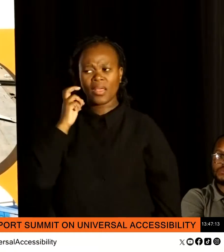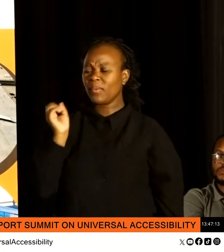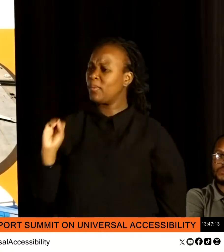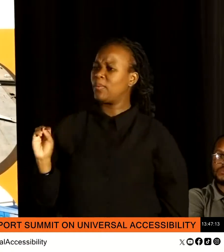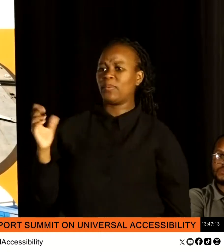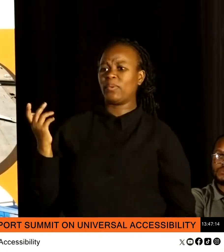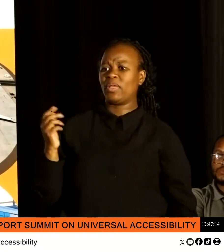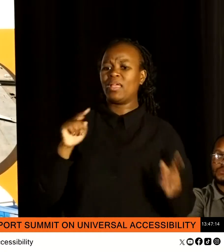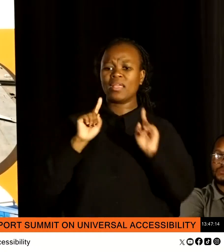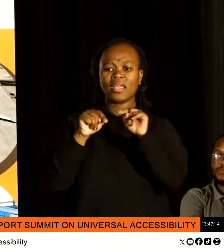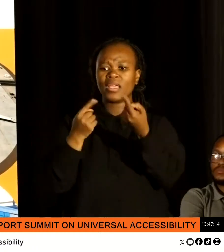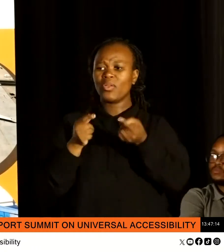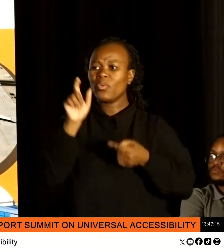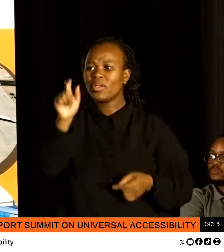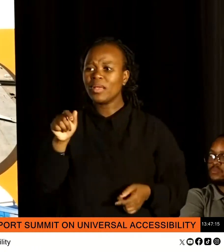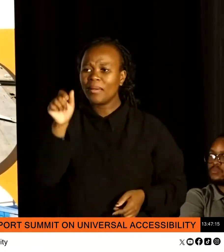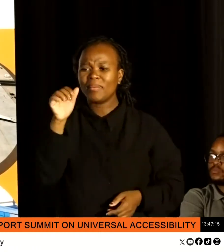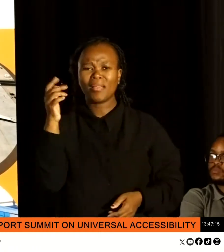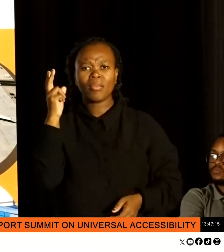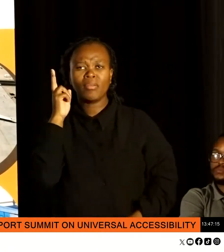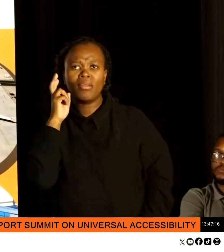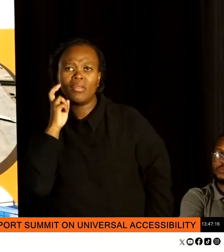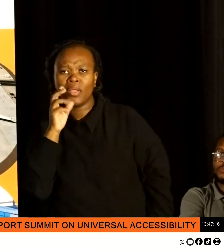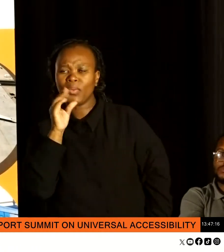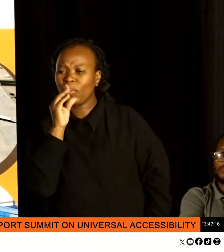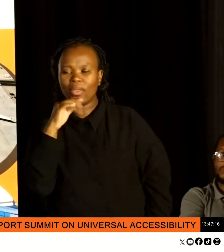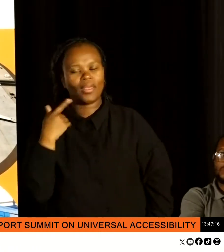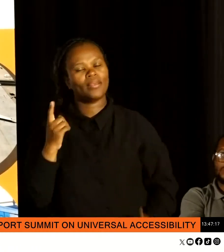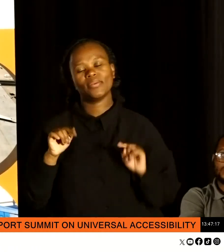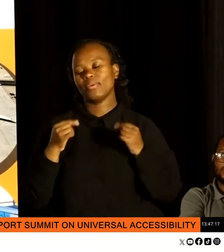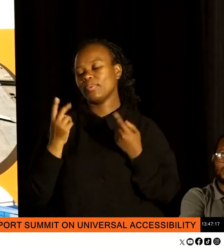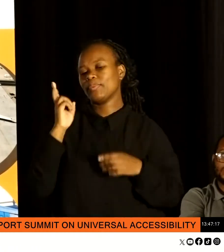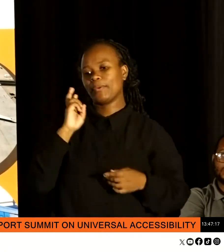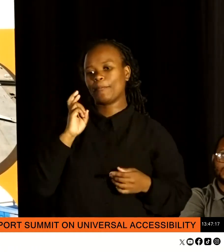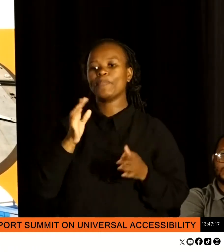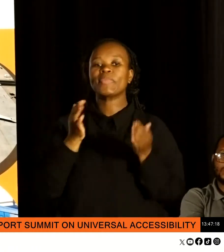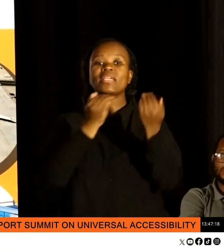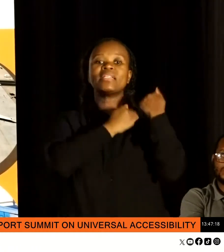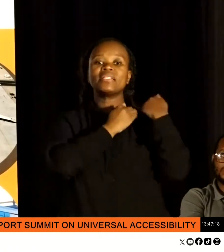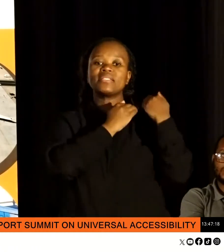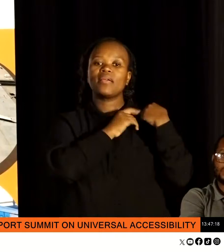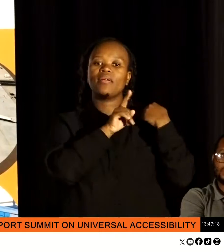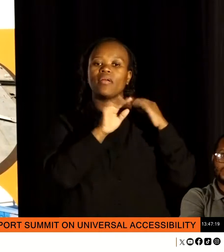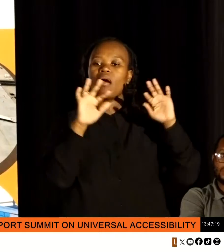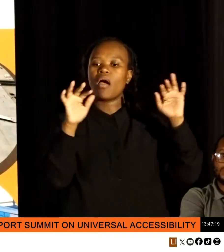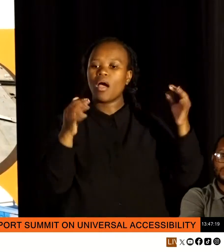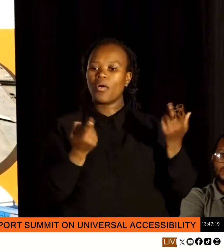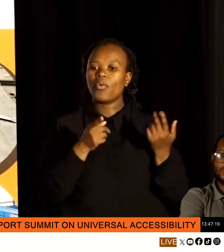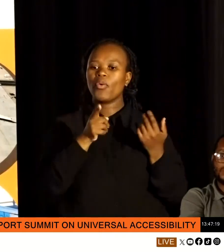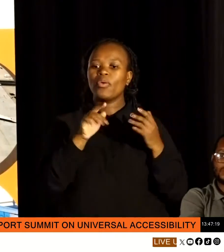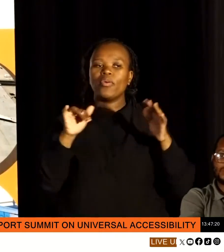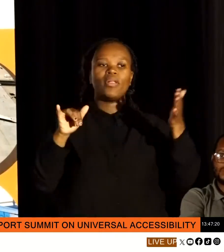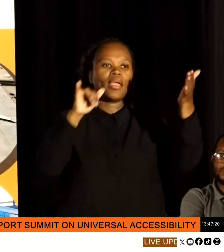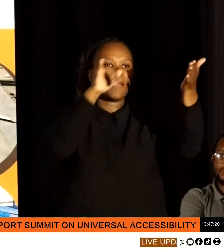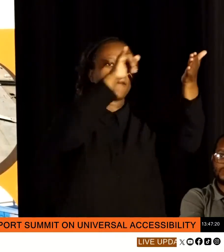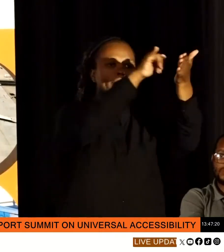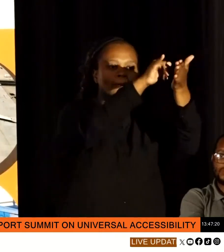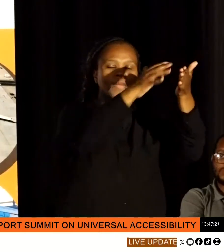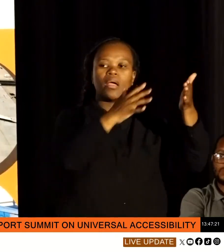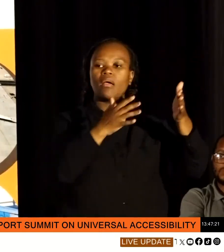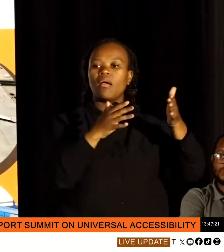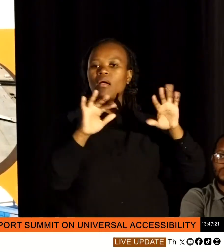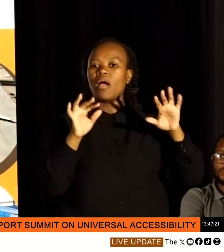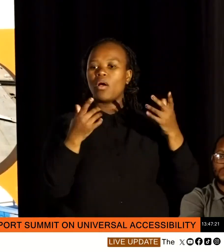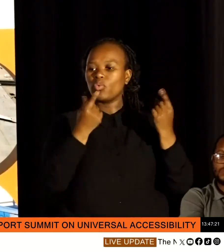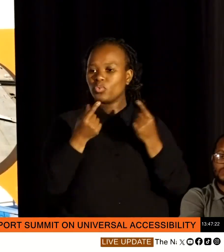hear the other person at the other end of the intercom? Safety protocols also on flights, pre-flight and in-flight,